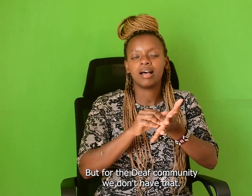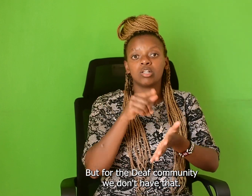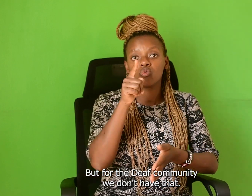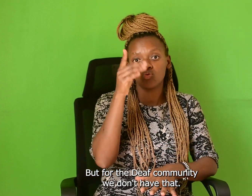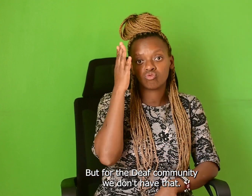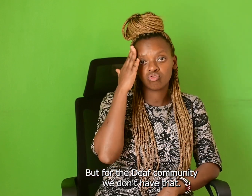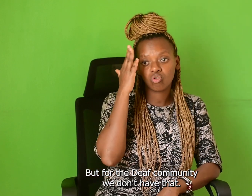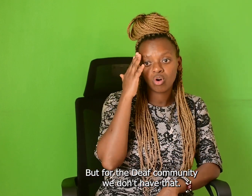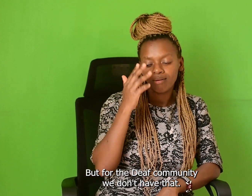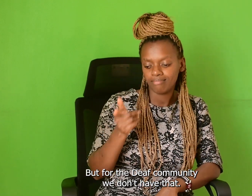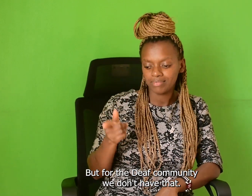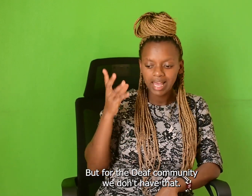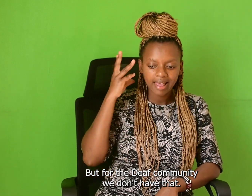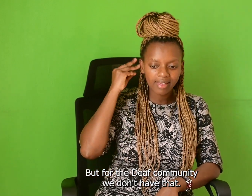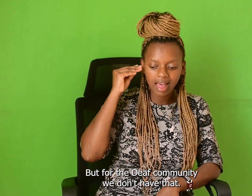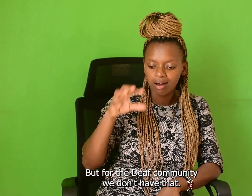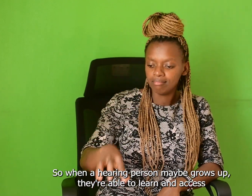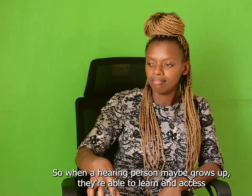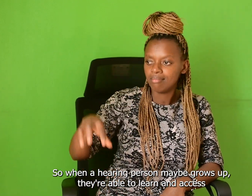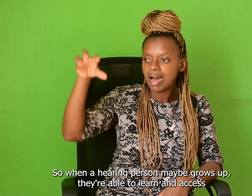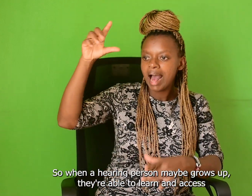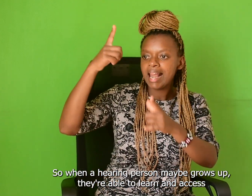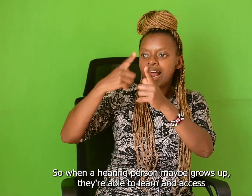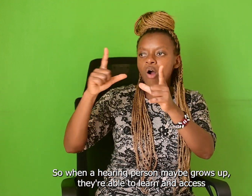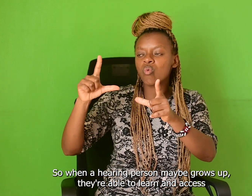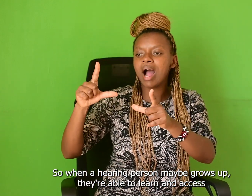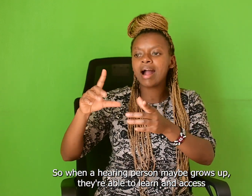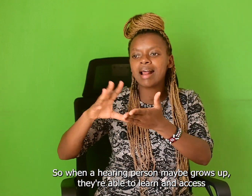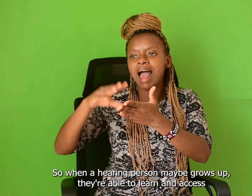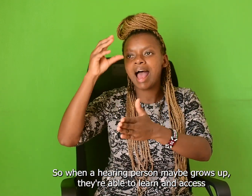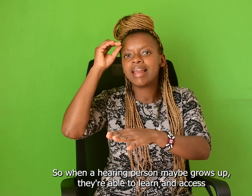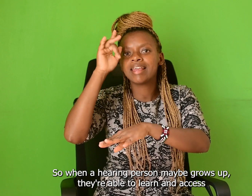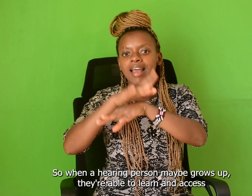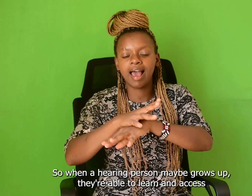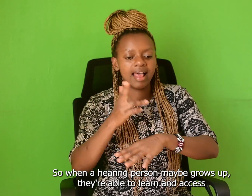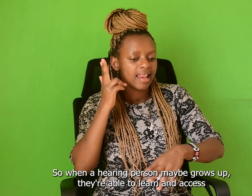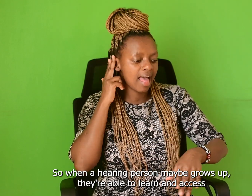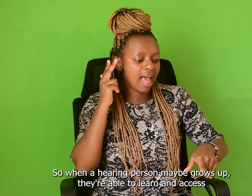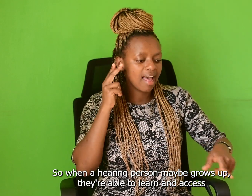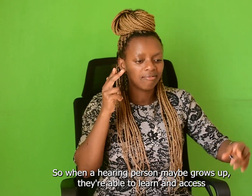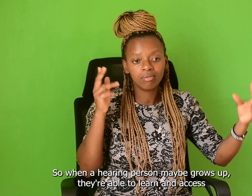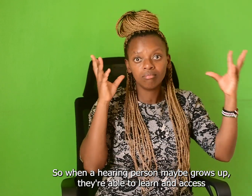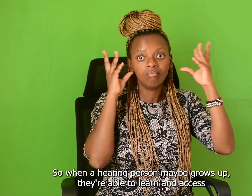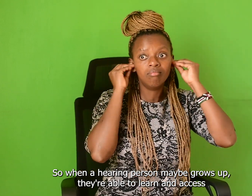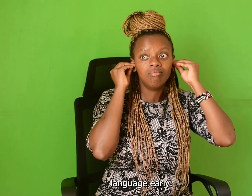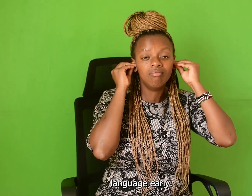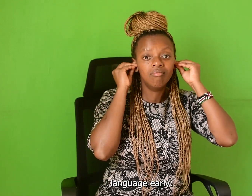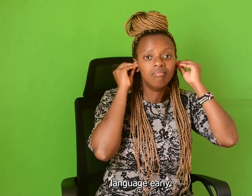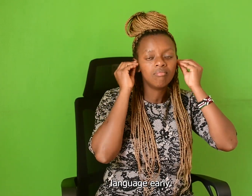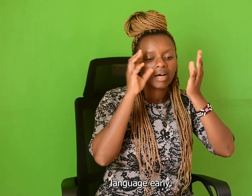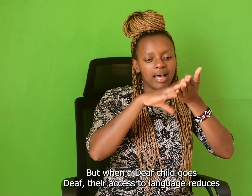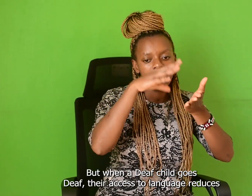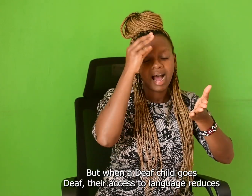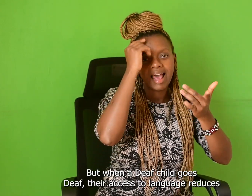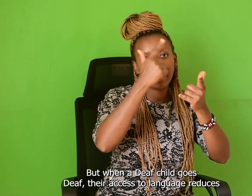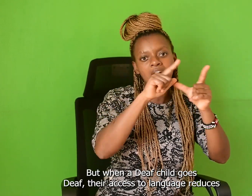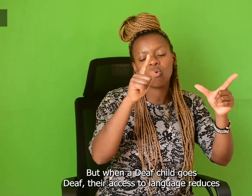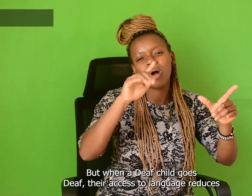deaf community, we don't have that. So when a hearing person maybe grows up, they're able to learn and access language early. But when a deaf child goes